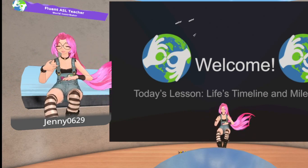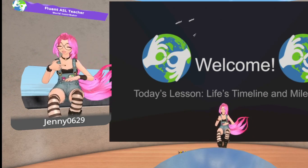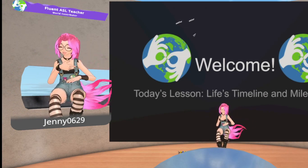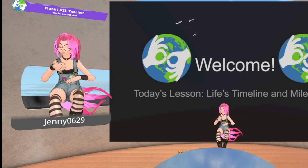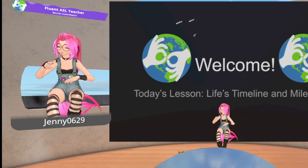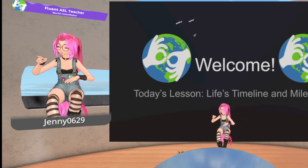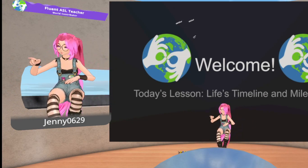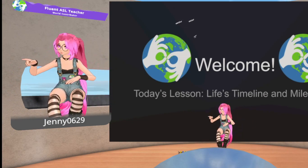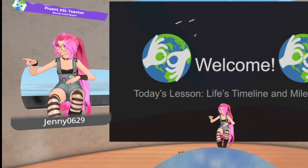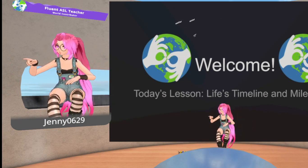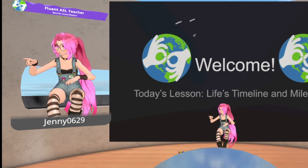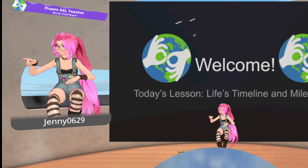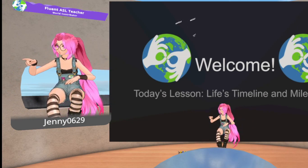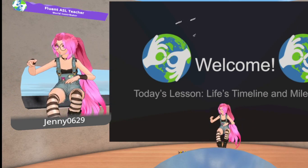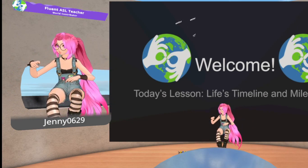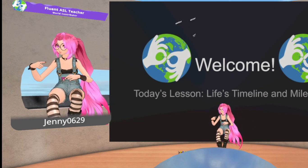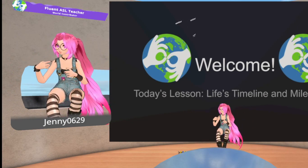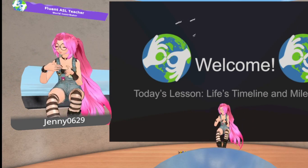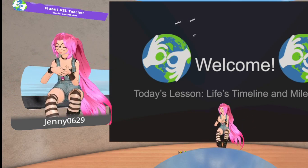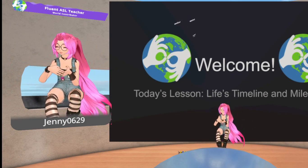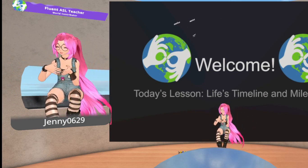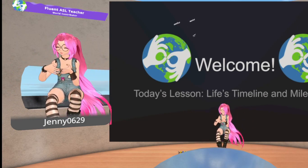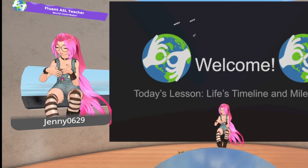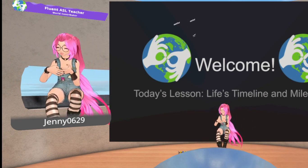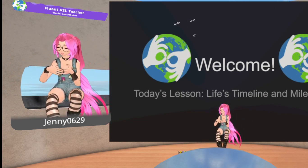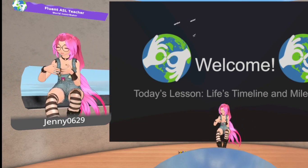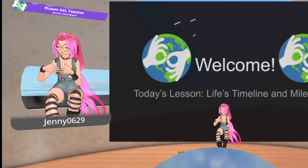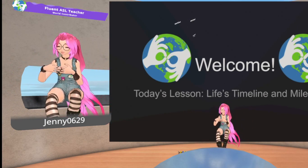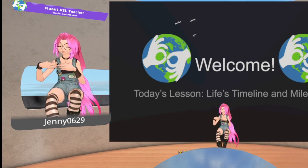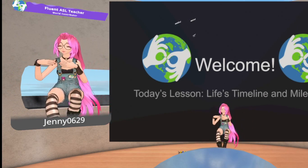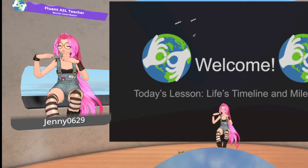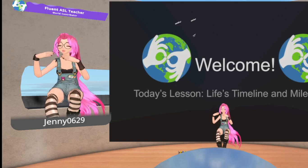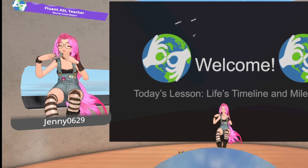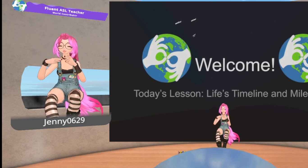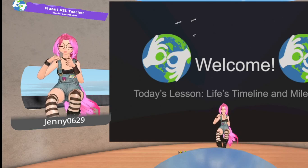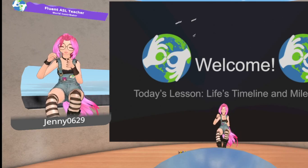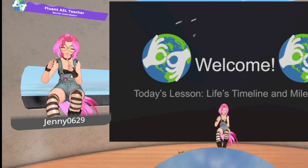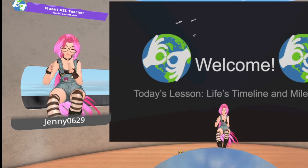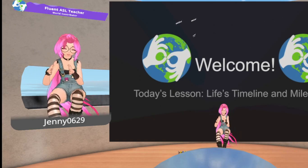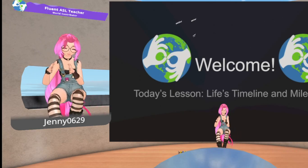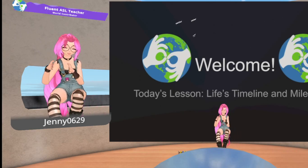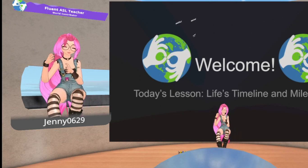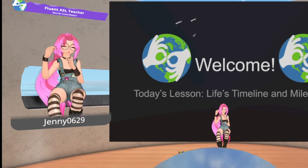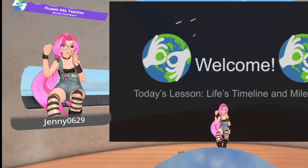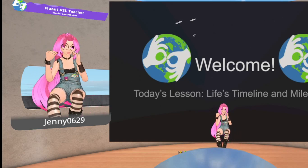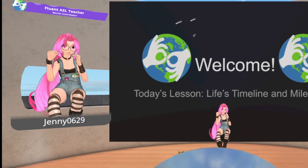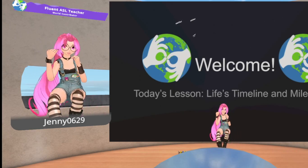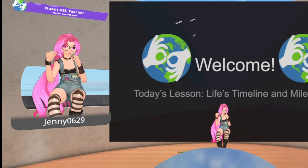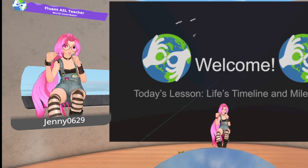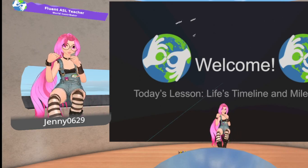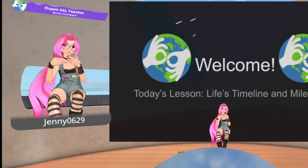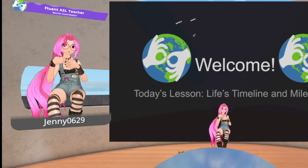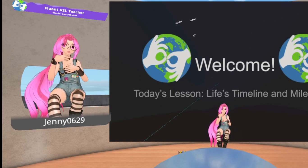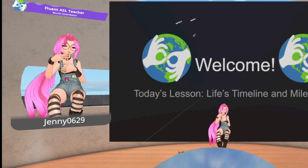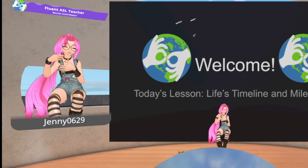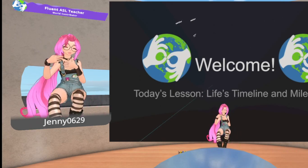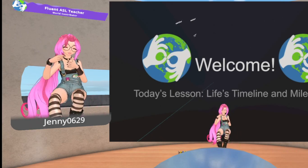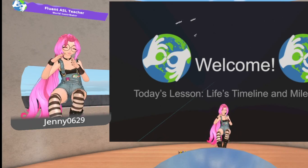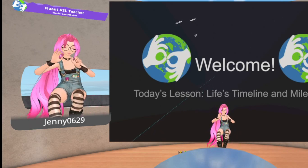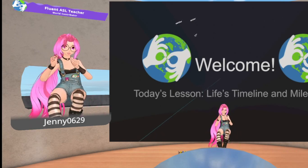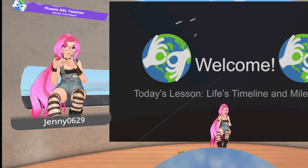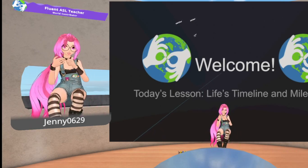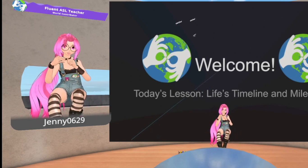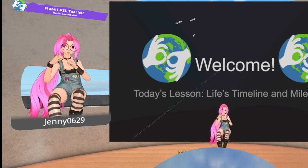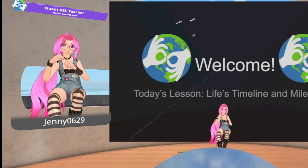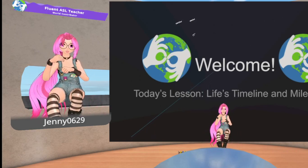about. For those of you who have been here a few times and you're a bit more of my advanced students, I had an idea for my